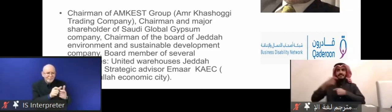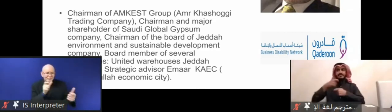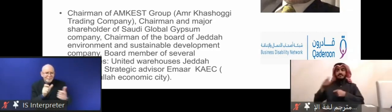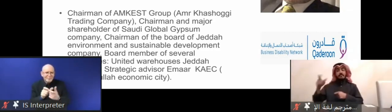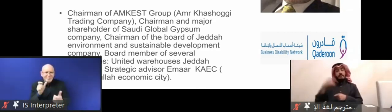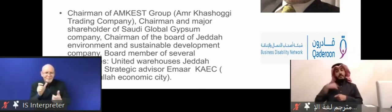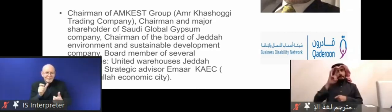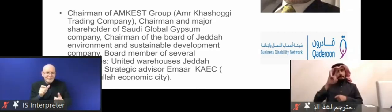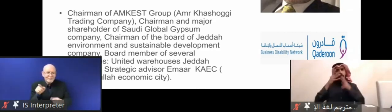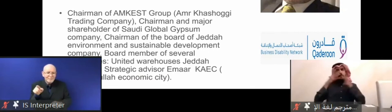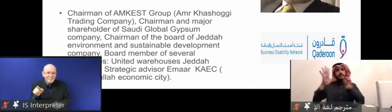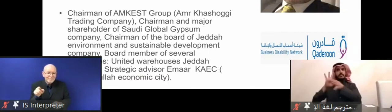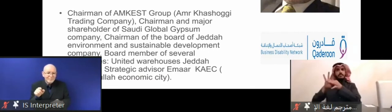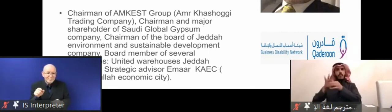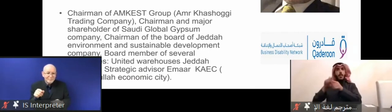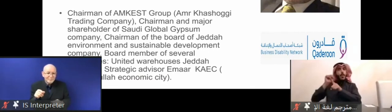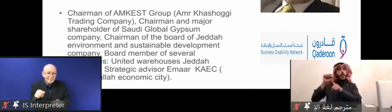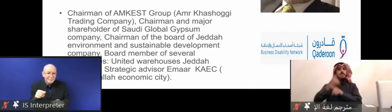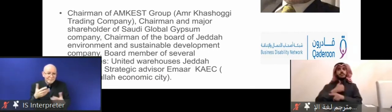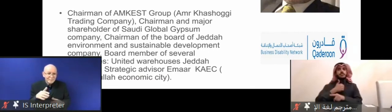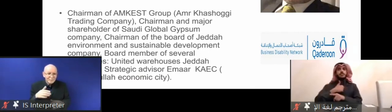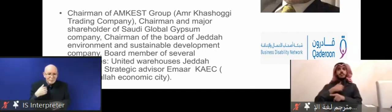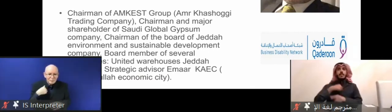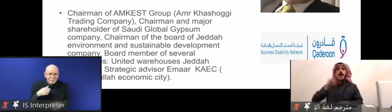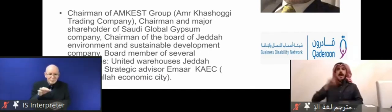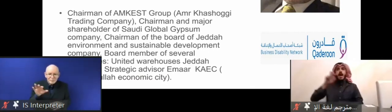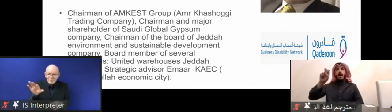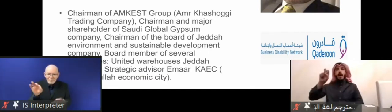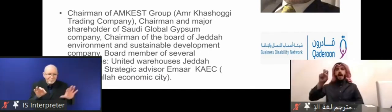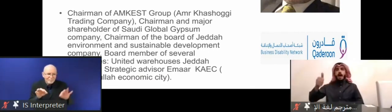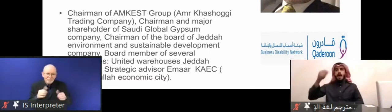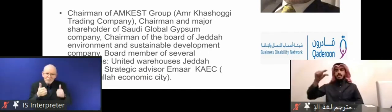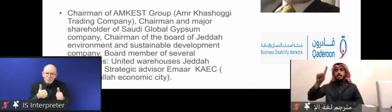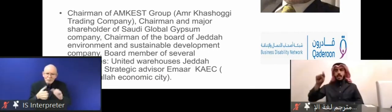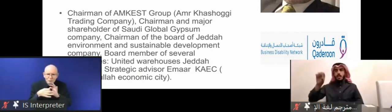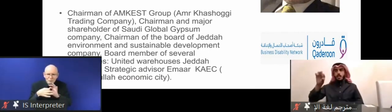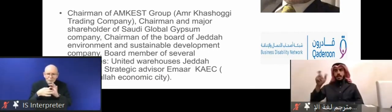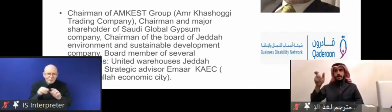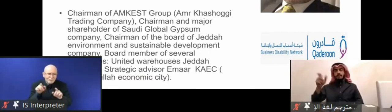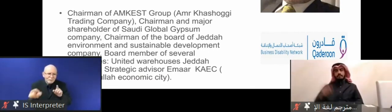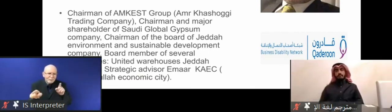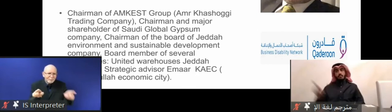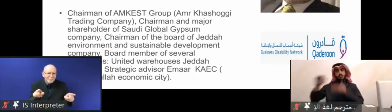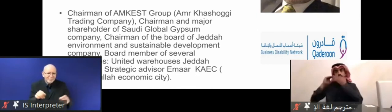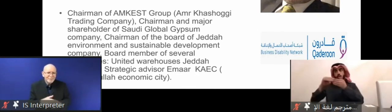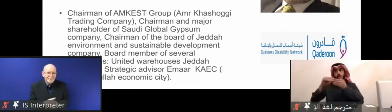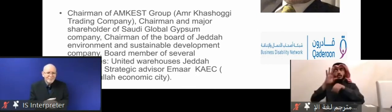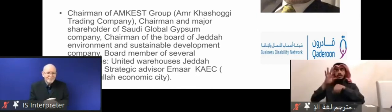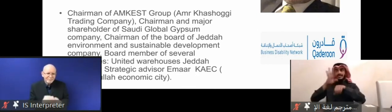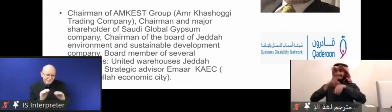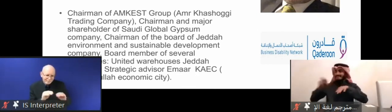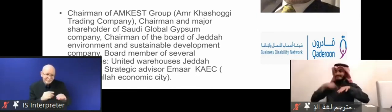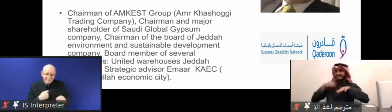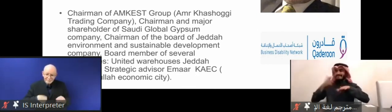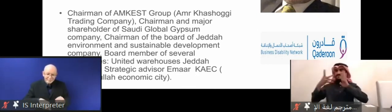them to train our students and find jobs after graduation. I would like